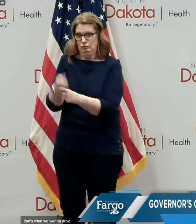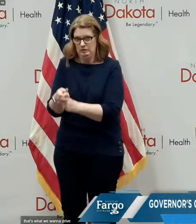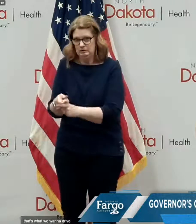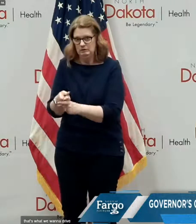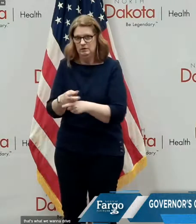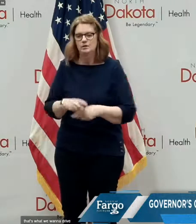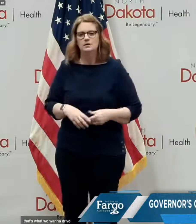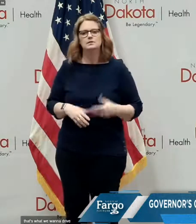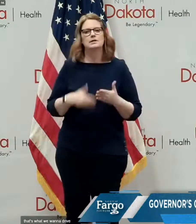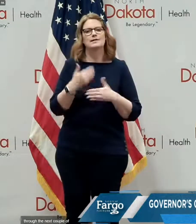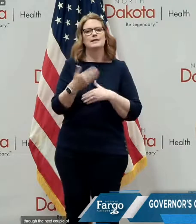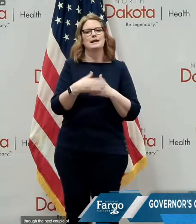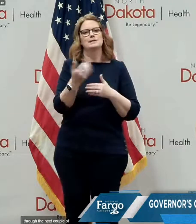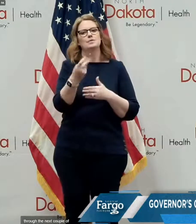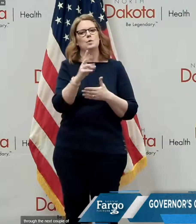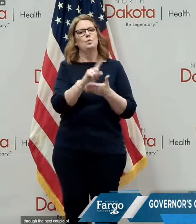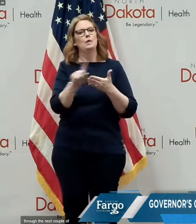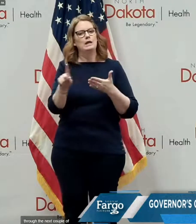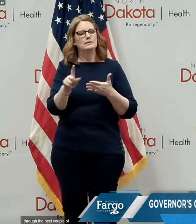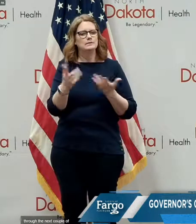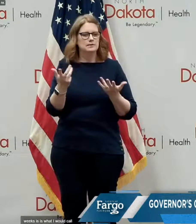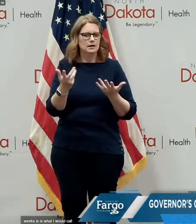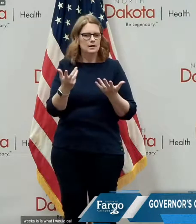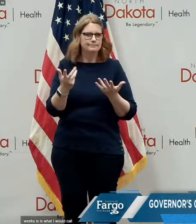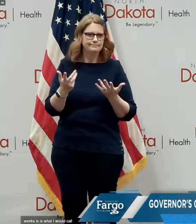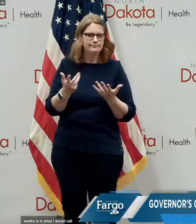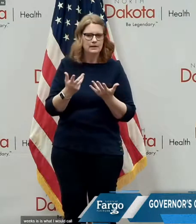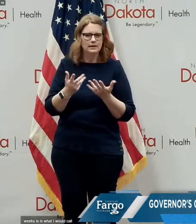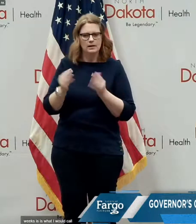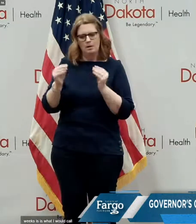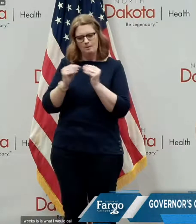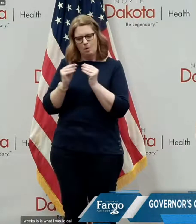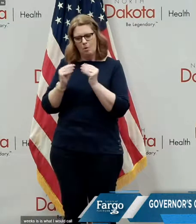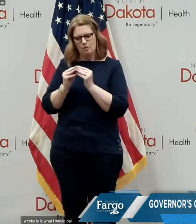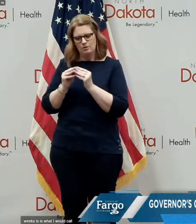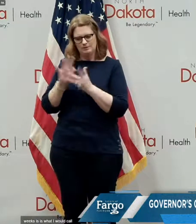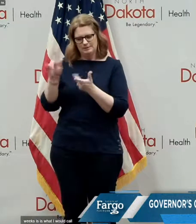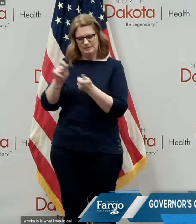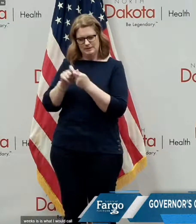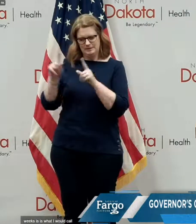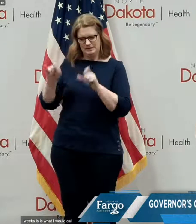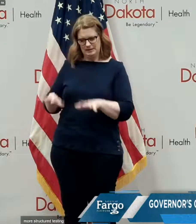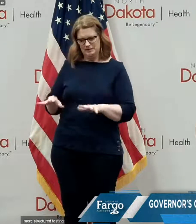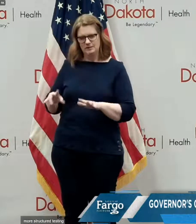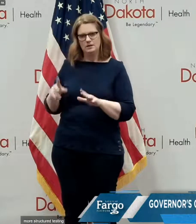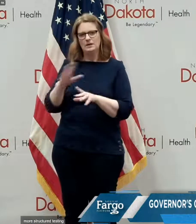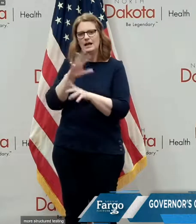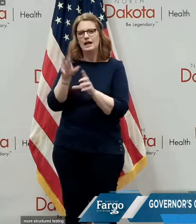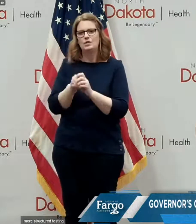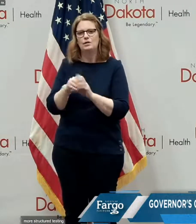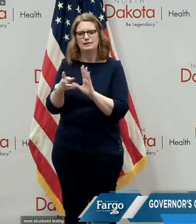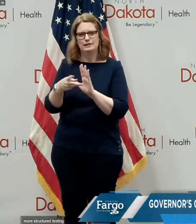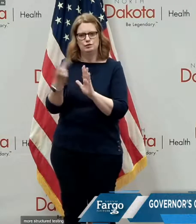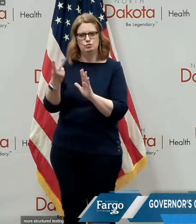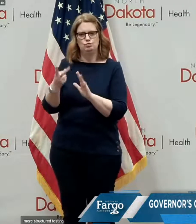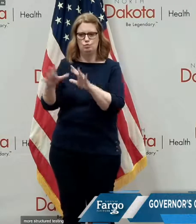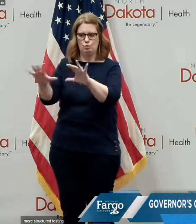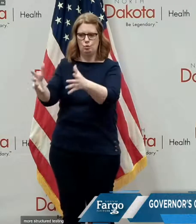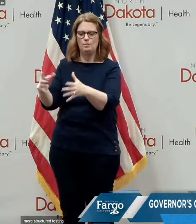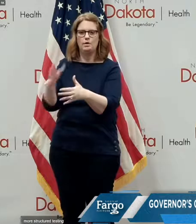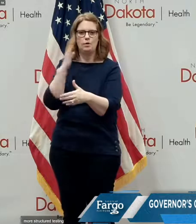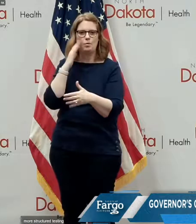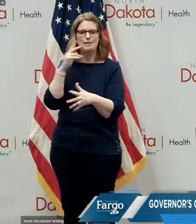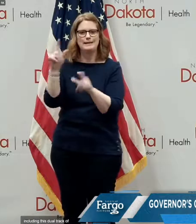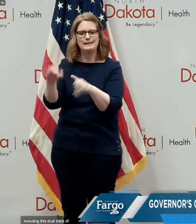is what I would call more structured testing, including this dual track group,